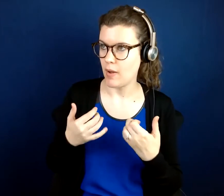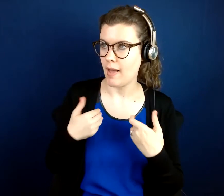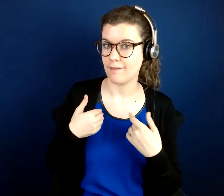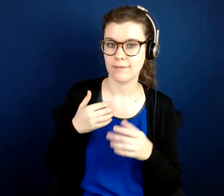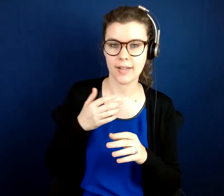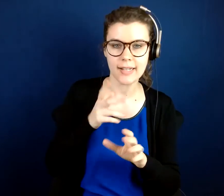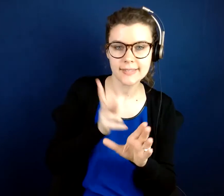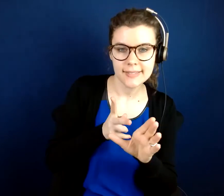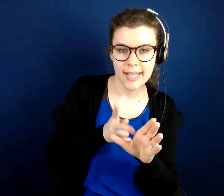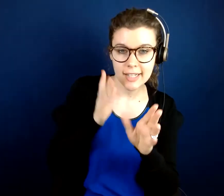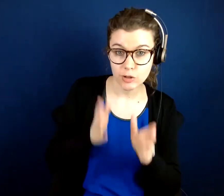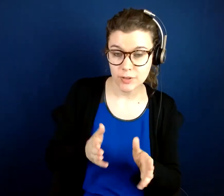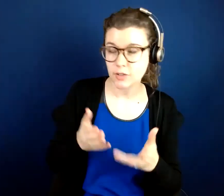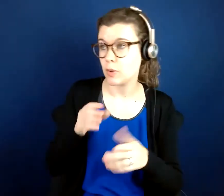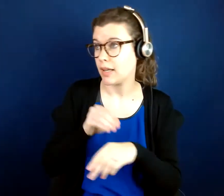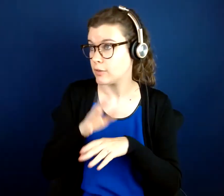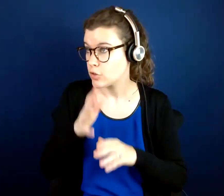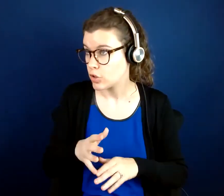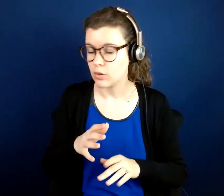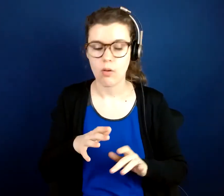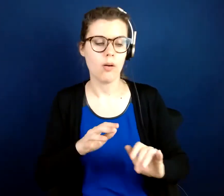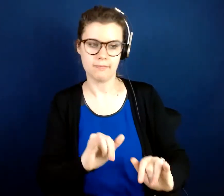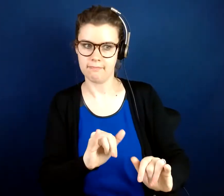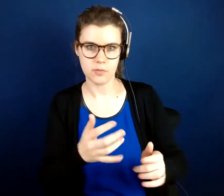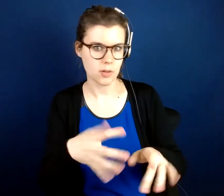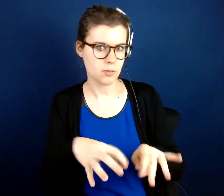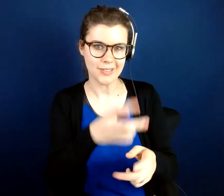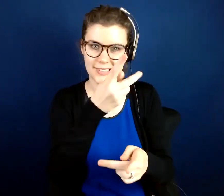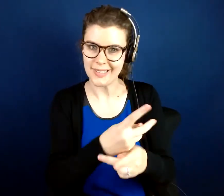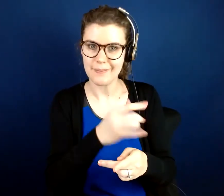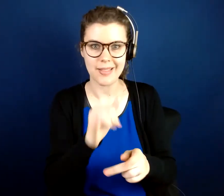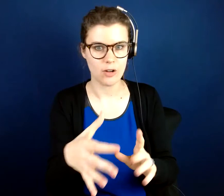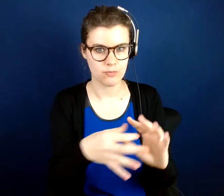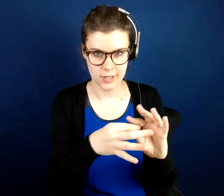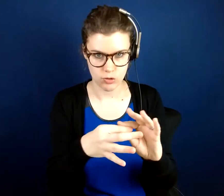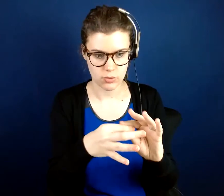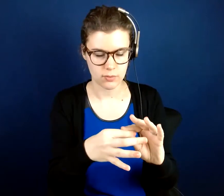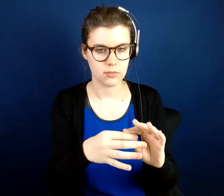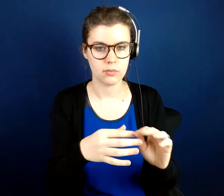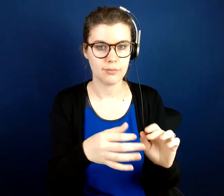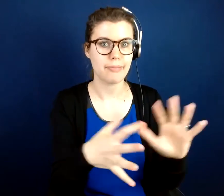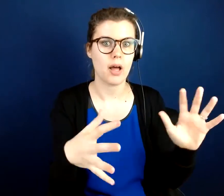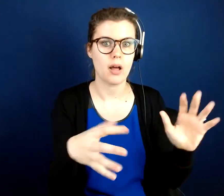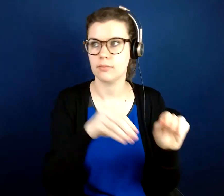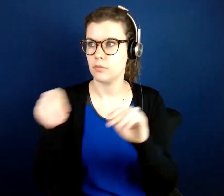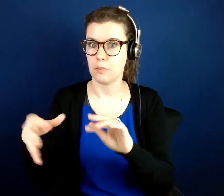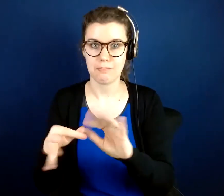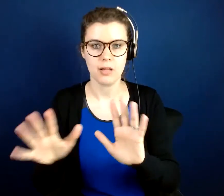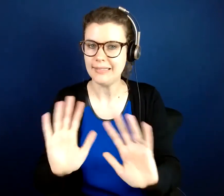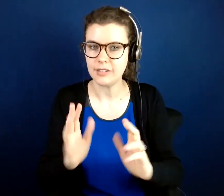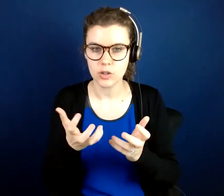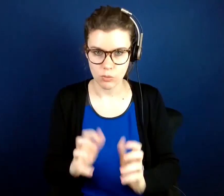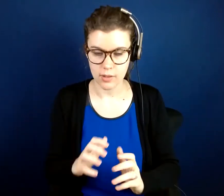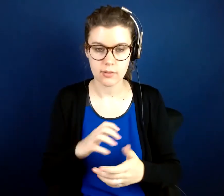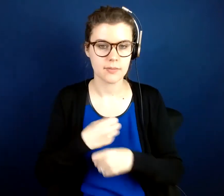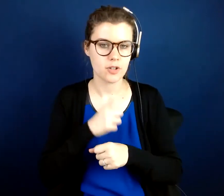psychiatrist or therapist, it is vital to maintain that relationship and to see that they have their medication during